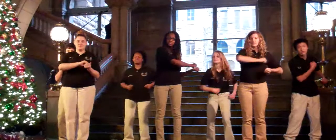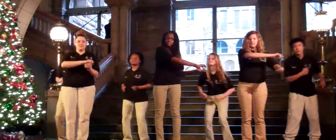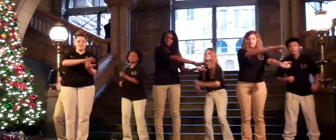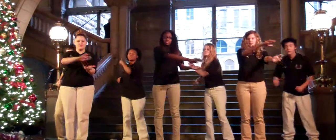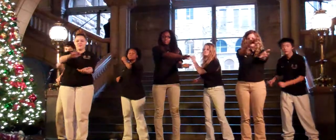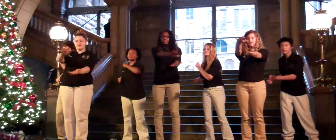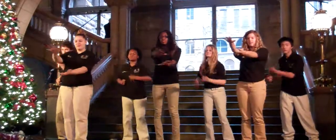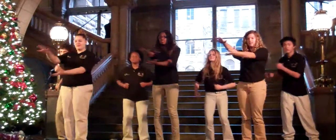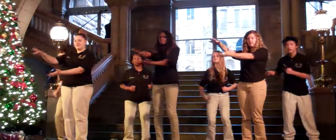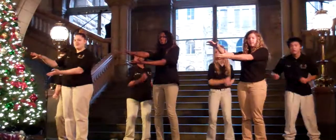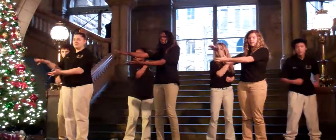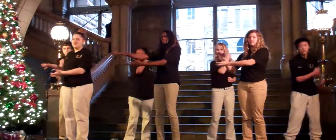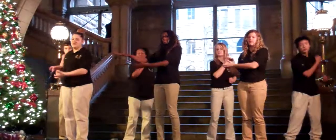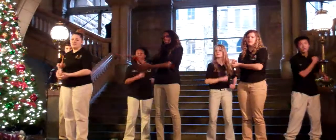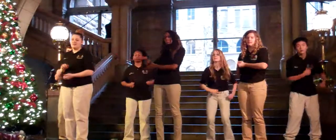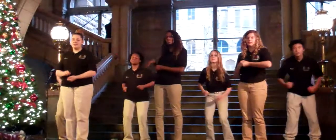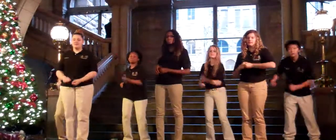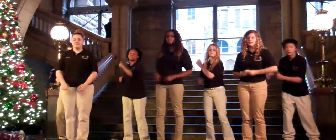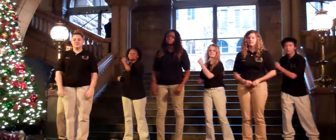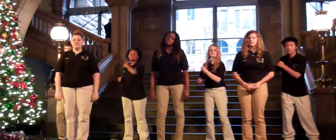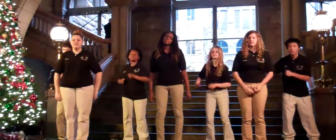out of